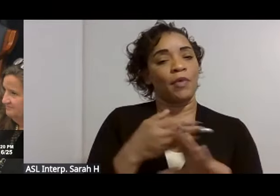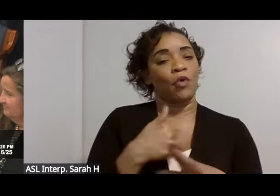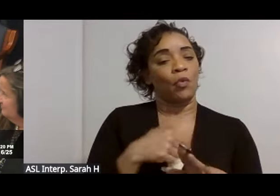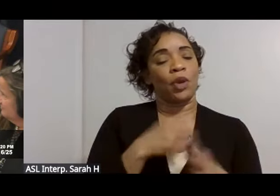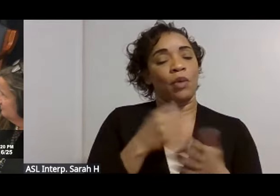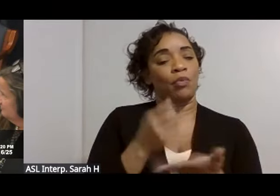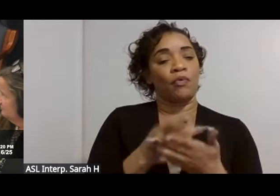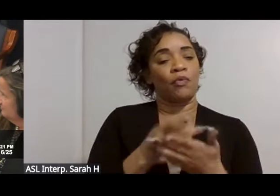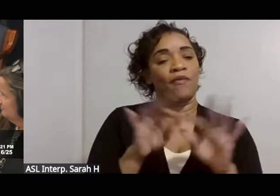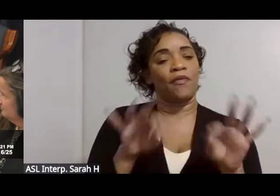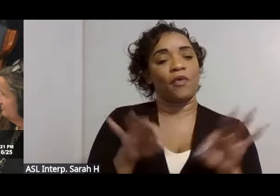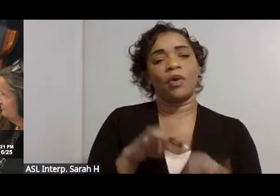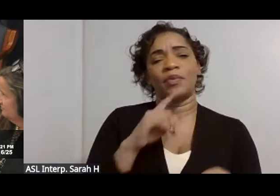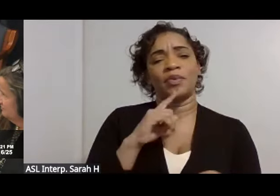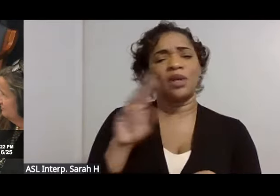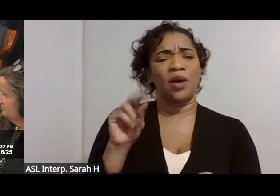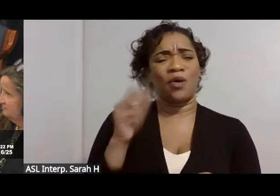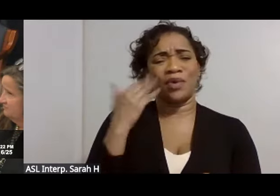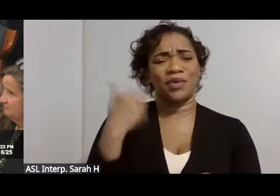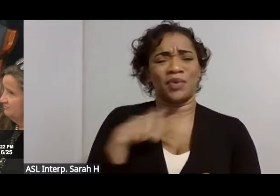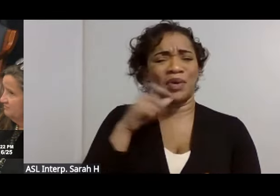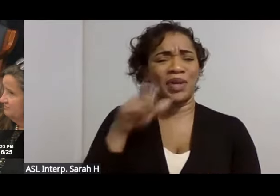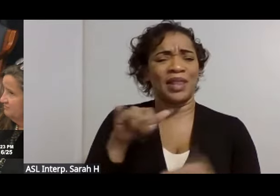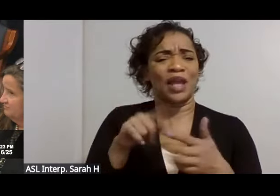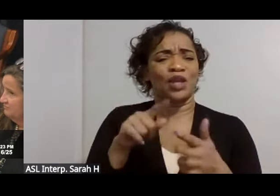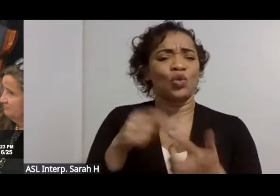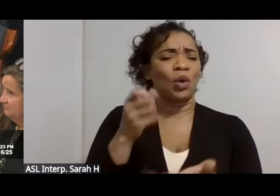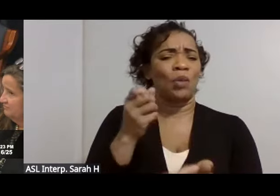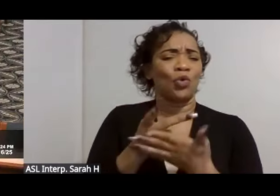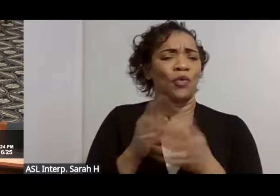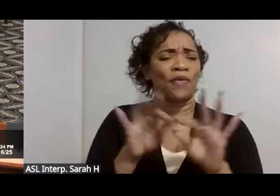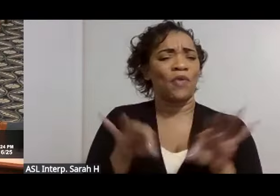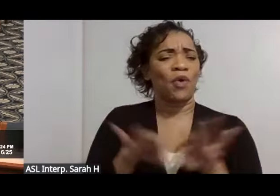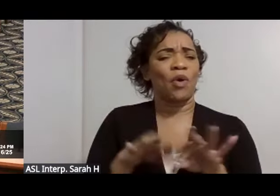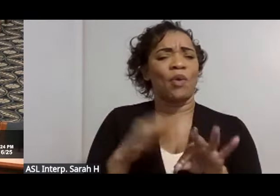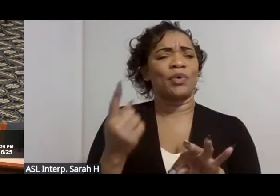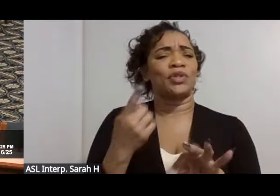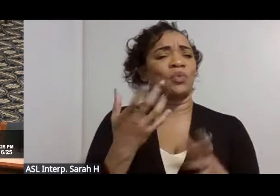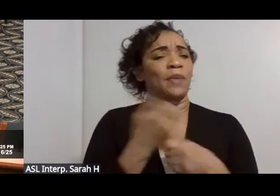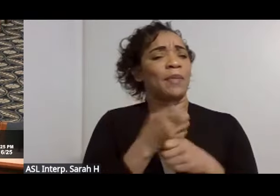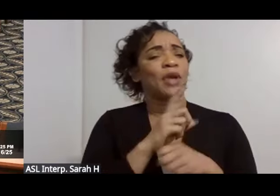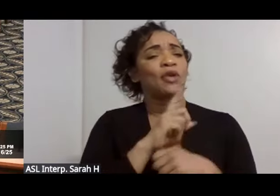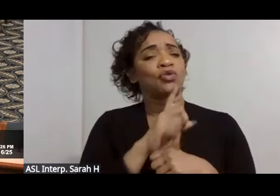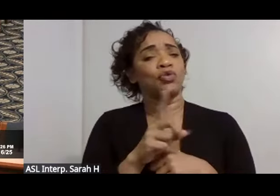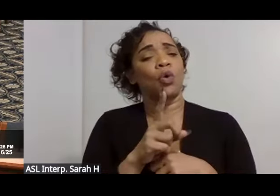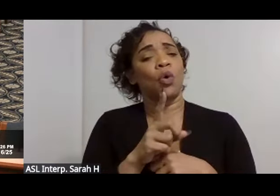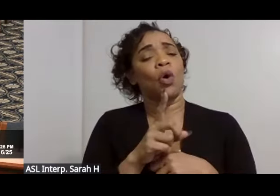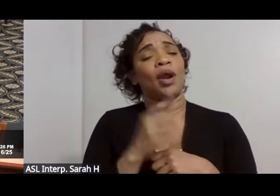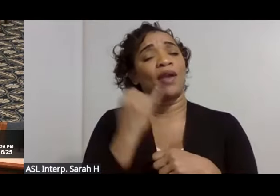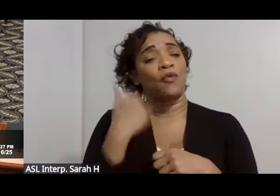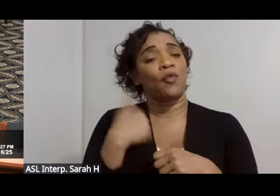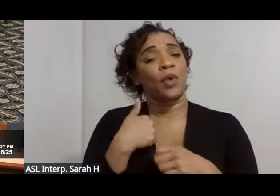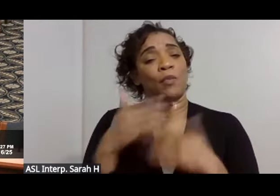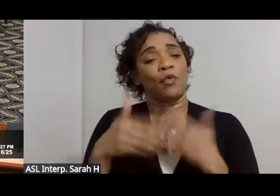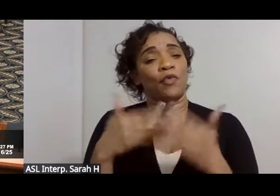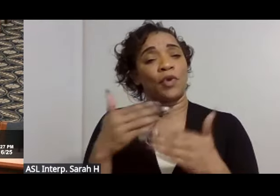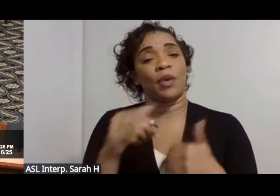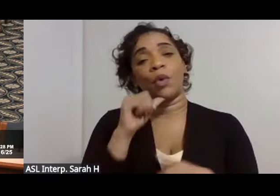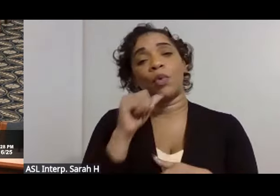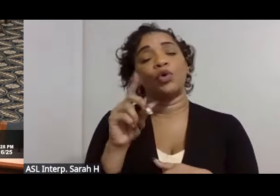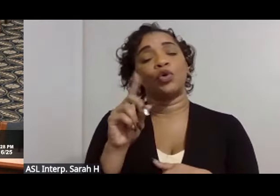need it to approve the form. We just can wanted approve it. assurance that if we moved ahead in light of the guidance that we received from staff, that it wouldn't be a disqualifying